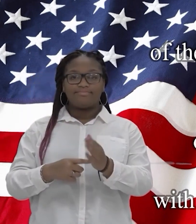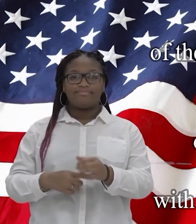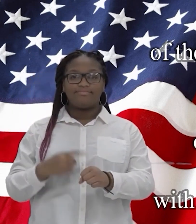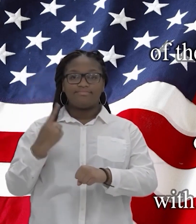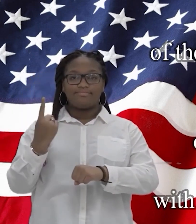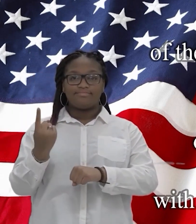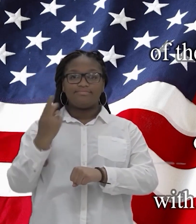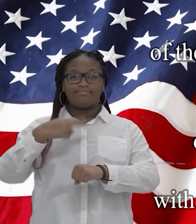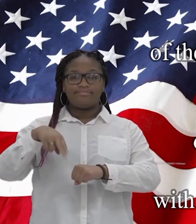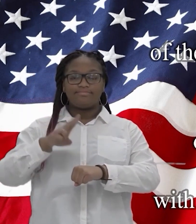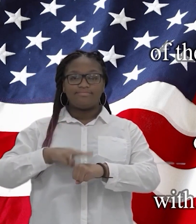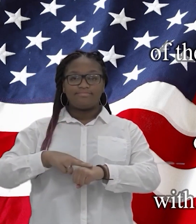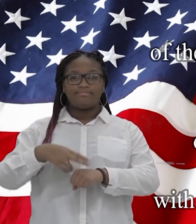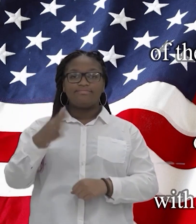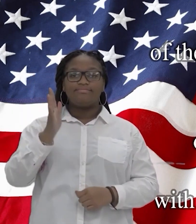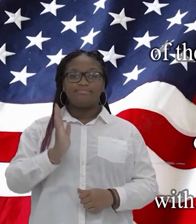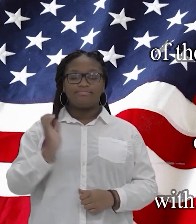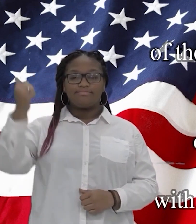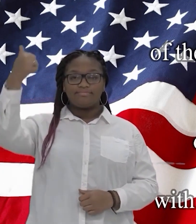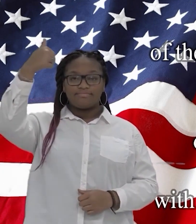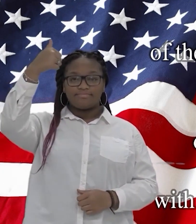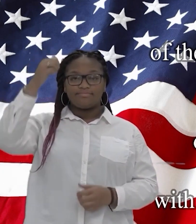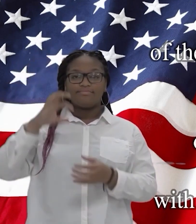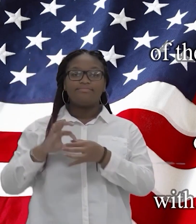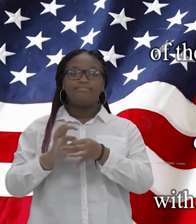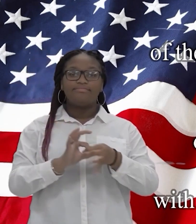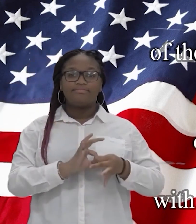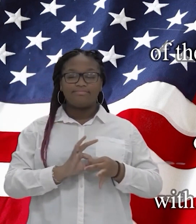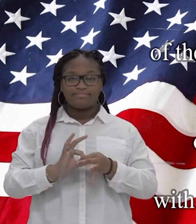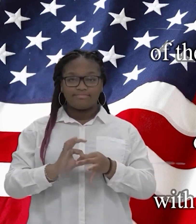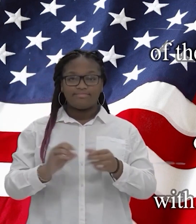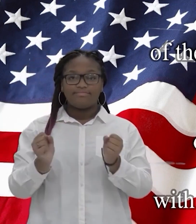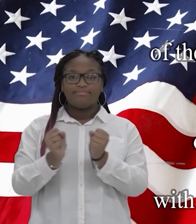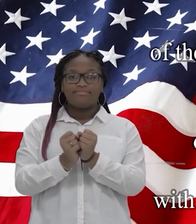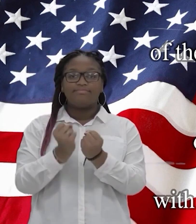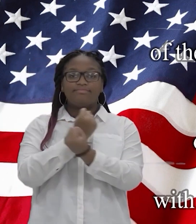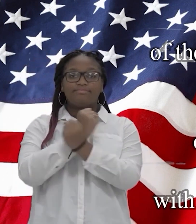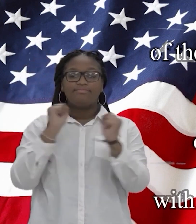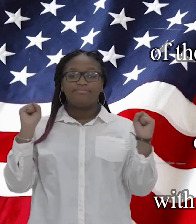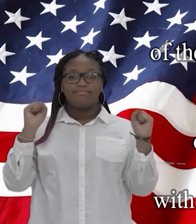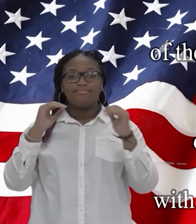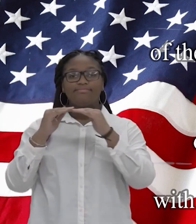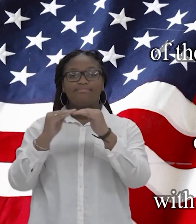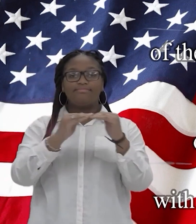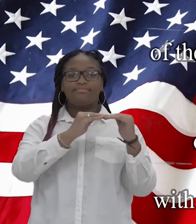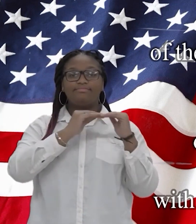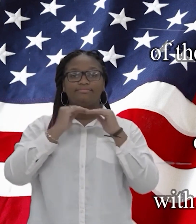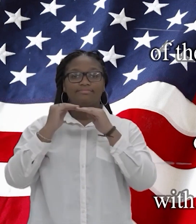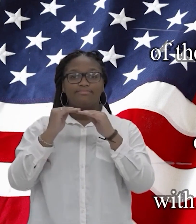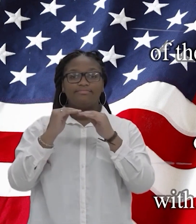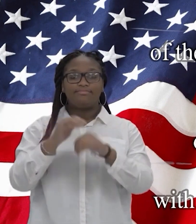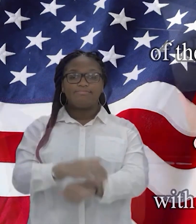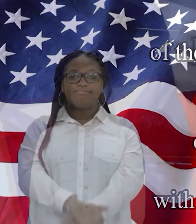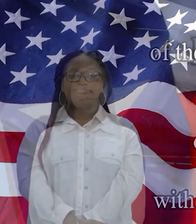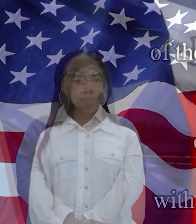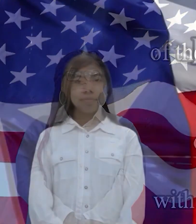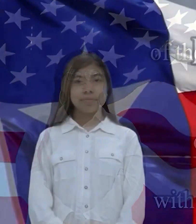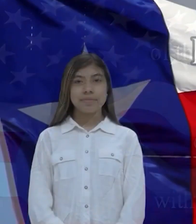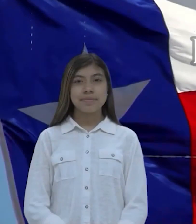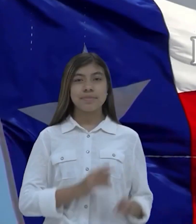stands, one nation, under God, indivisible, with liberty and justice for all. Honor